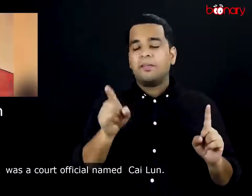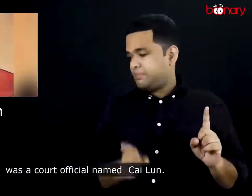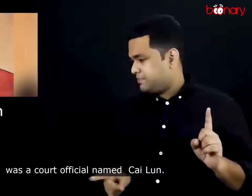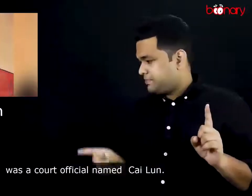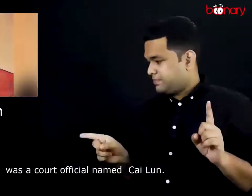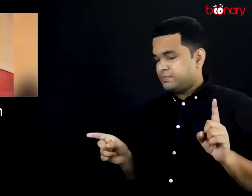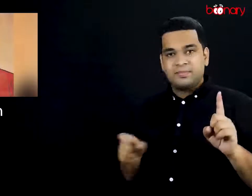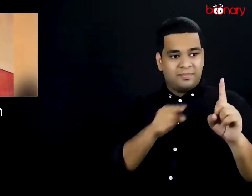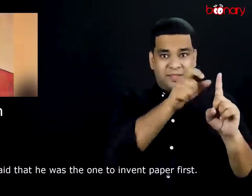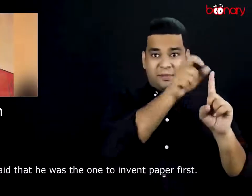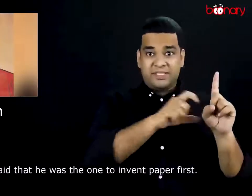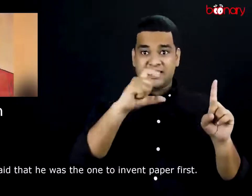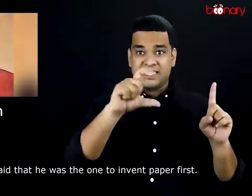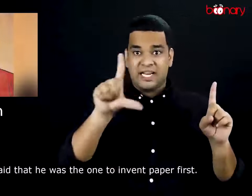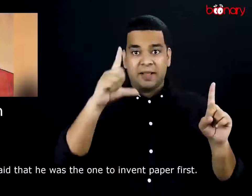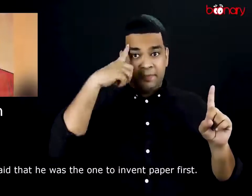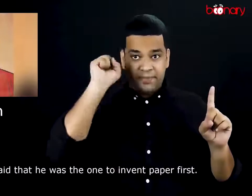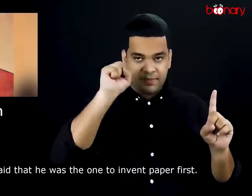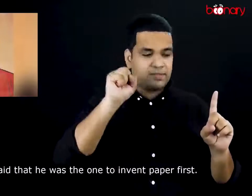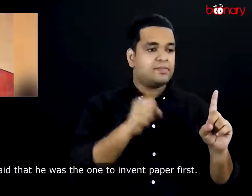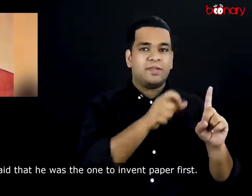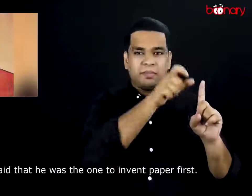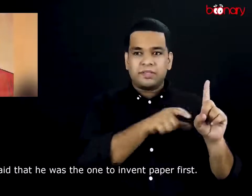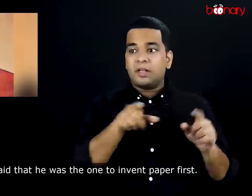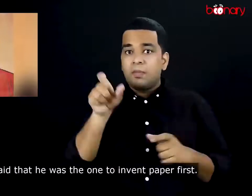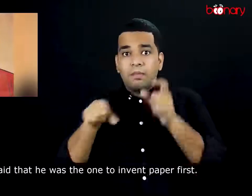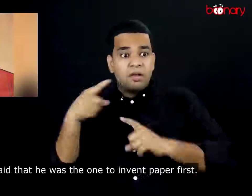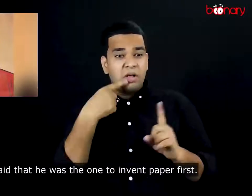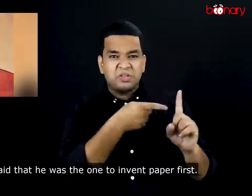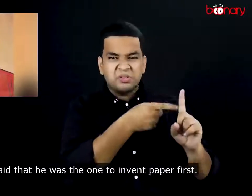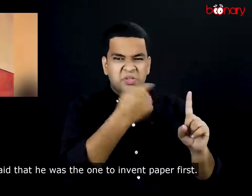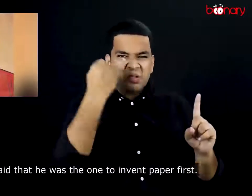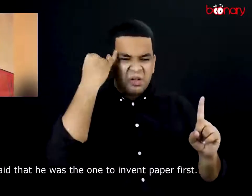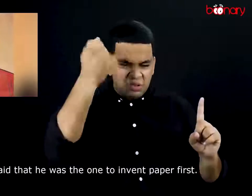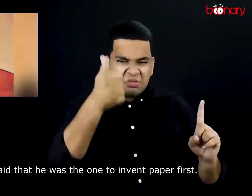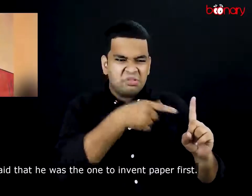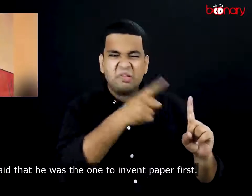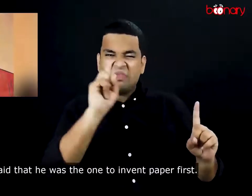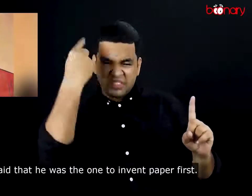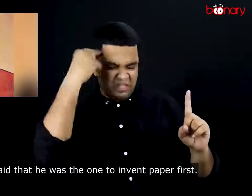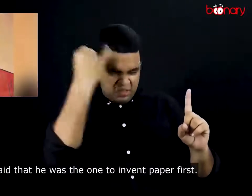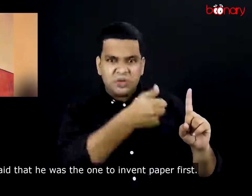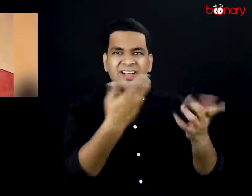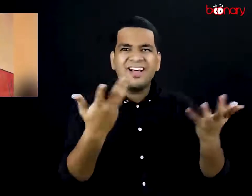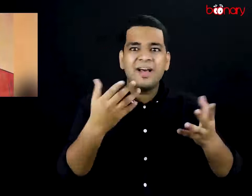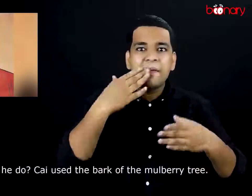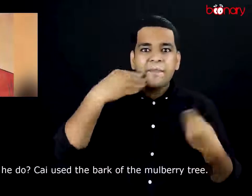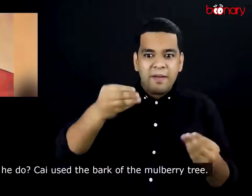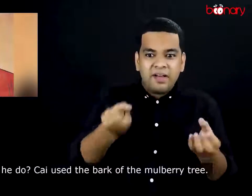Lun. It is said that he was the one to invent paper first. What did he